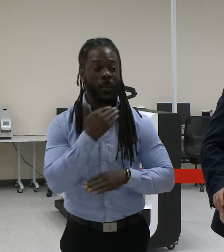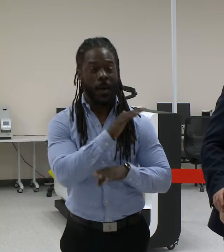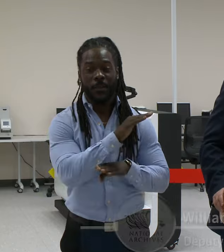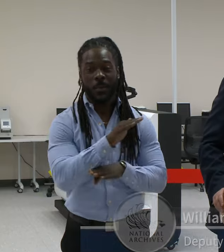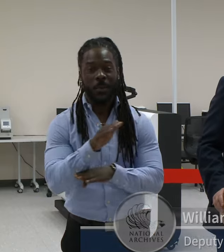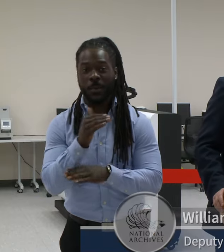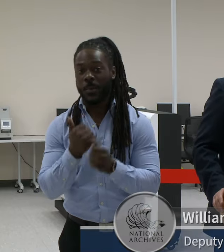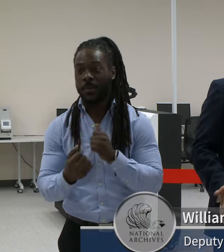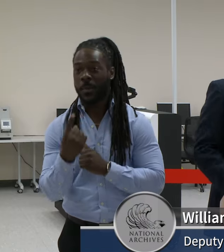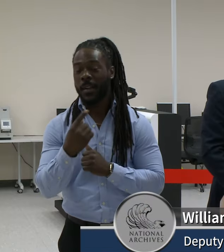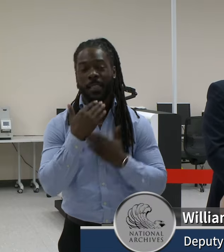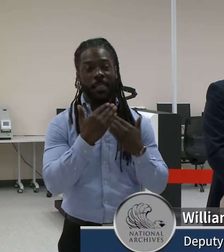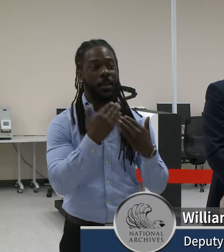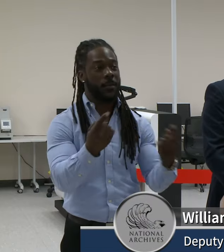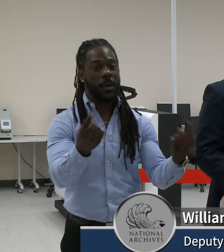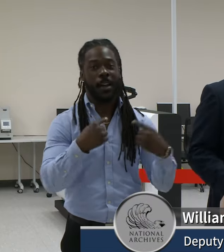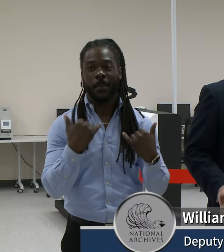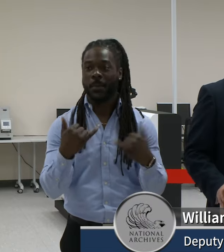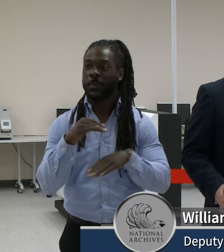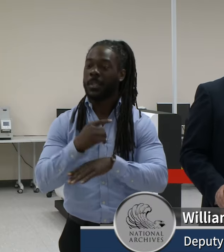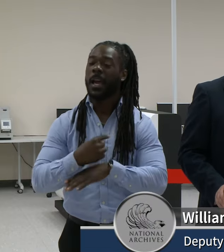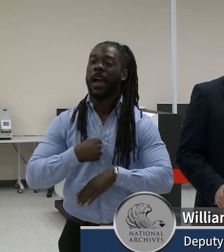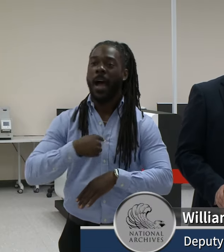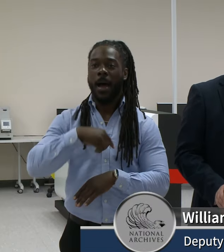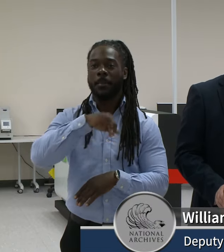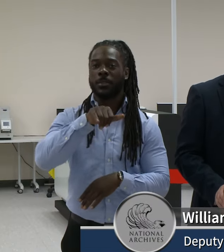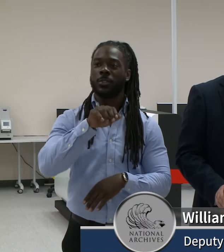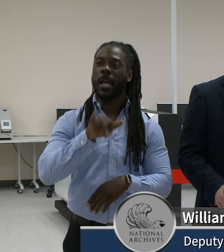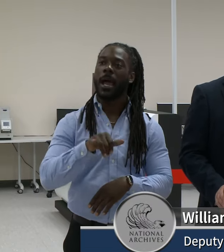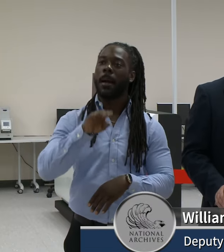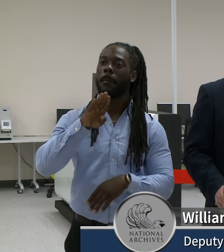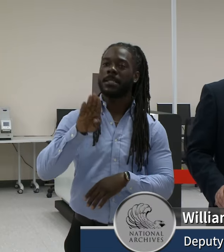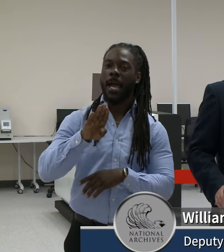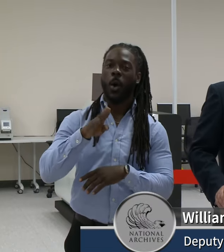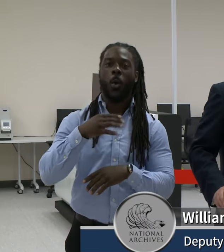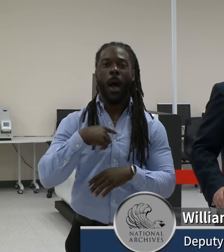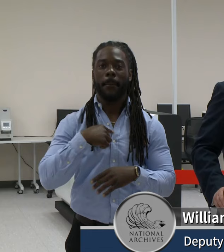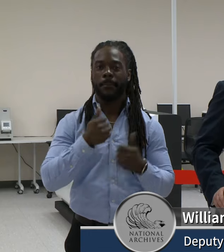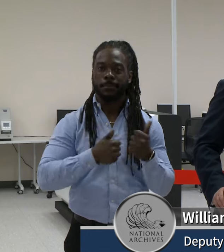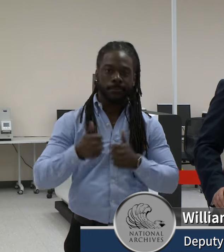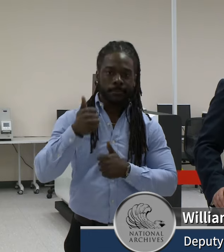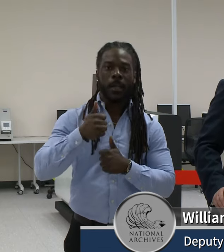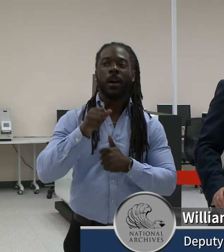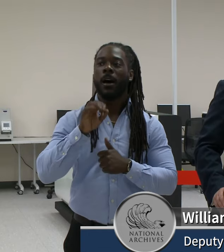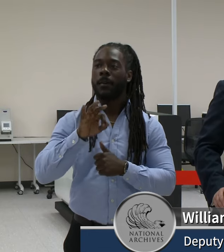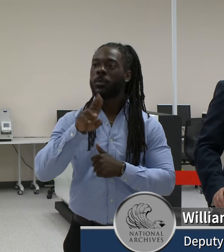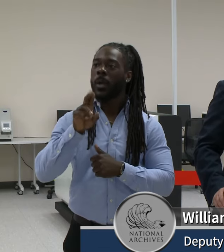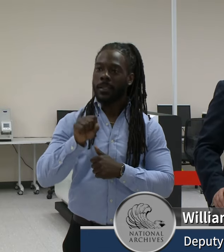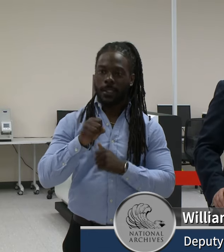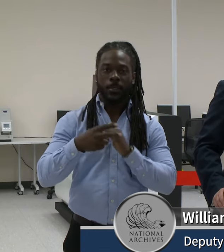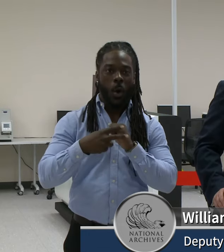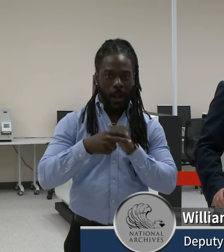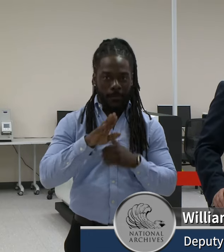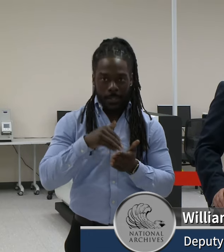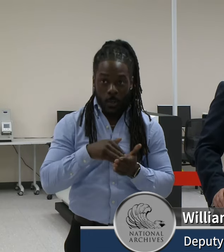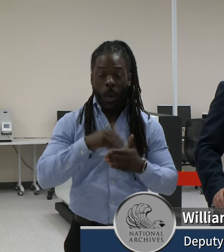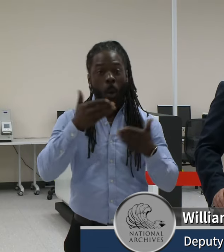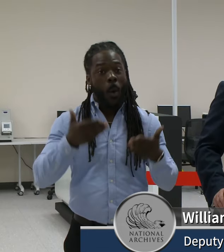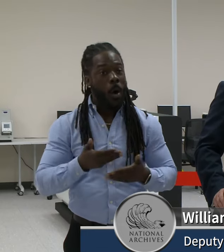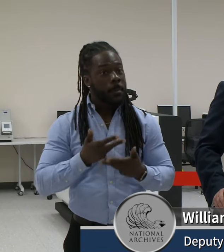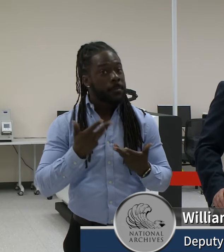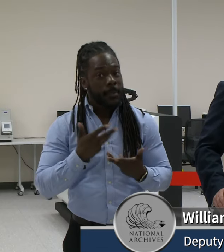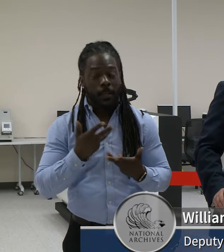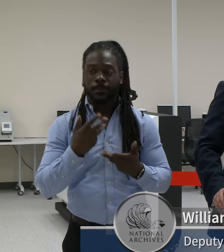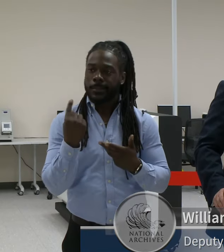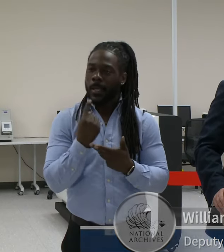Good afternoon, everybody. Thank you for being here. I'm Jay Basanko, Deputy Archivist of the United States. And welcome to